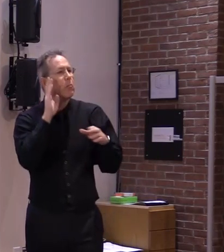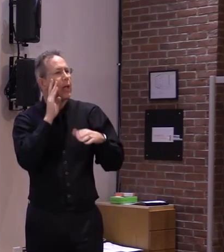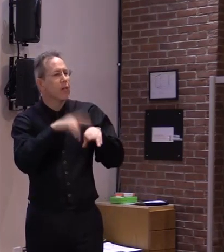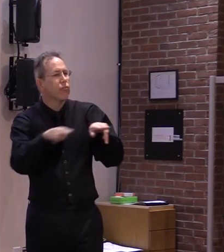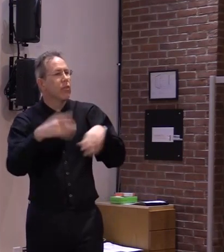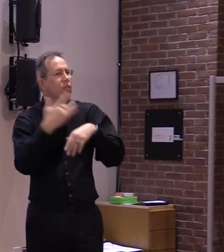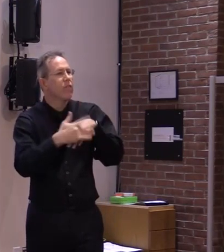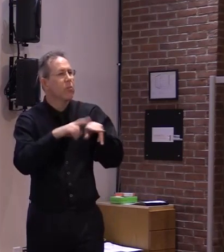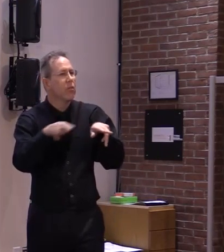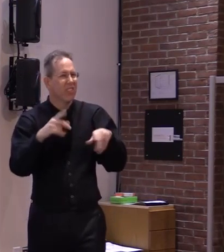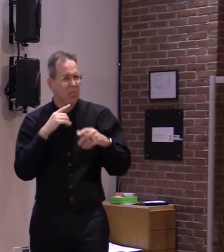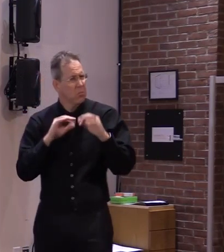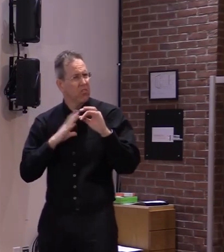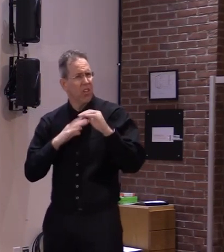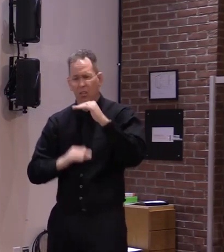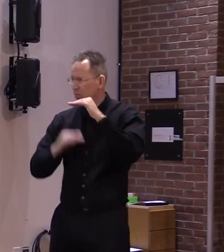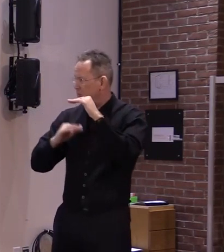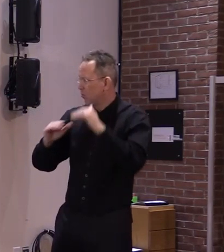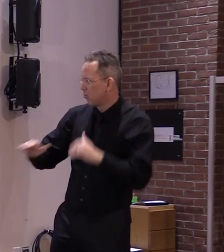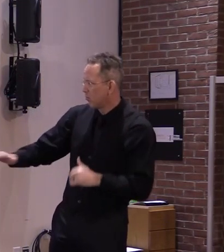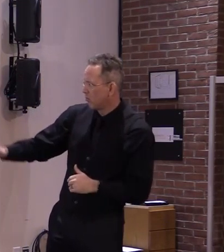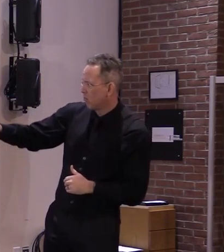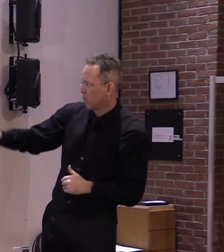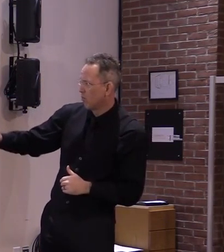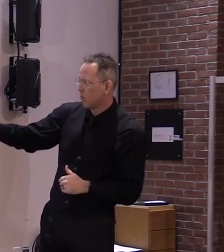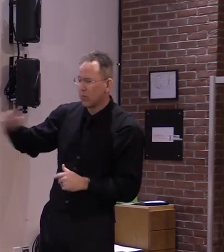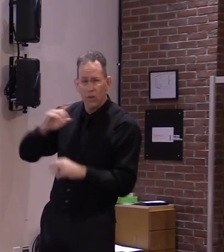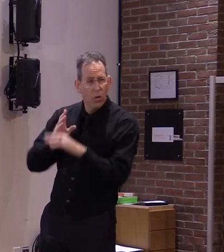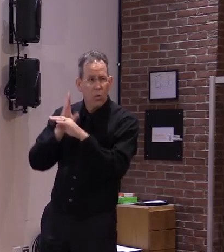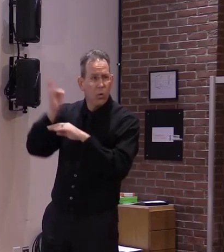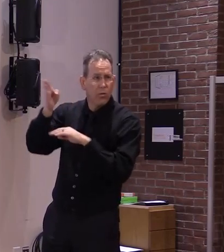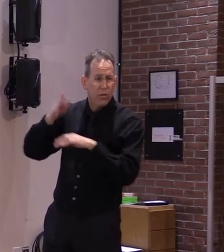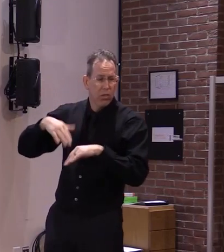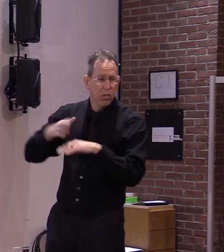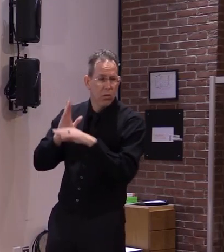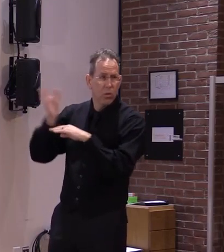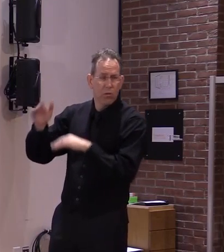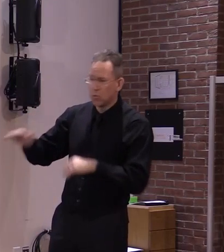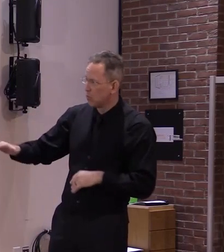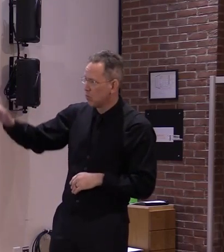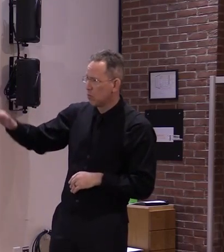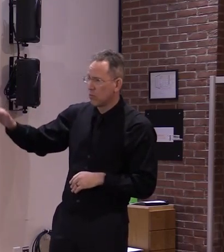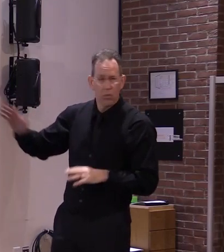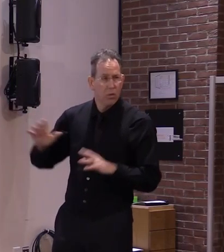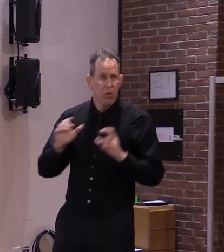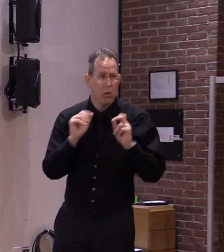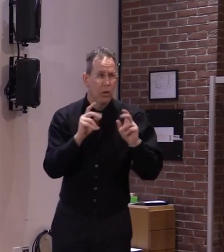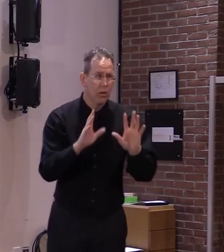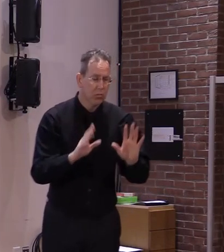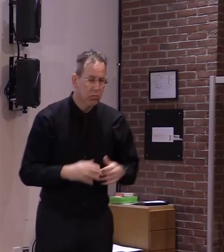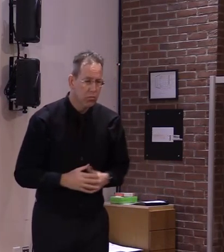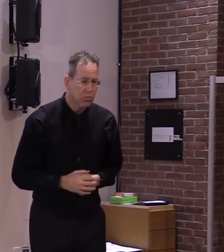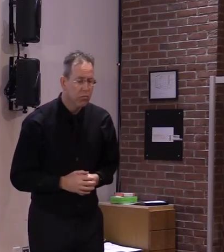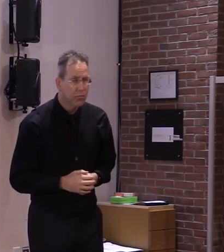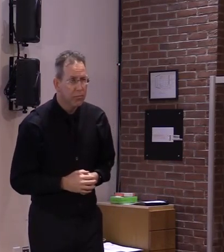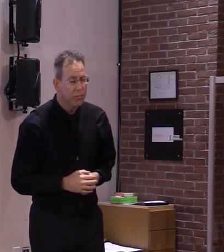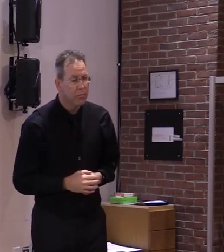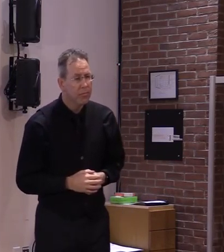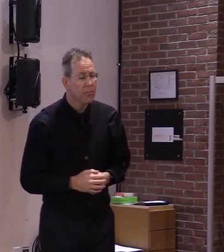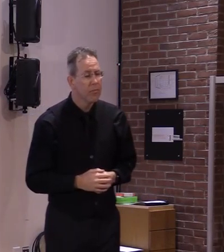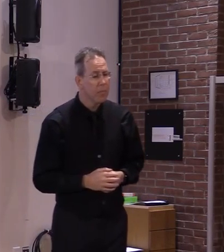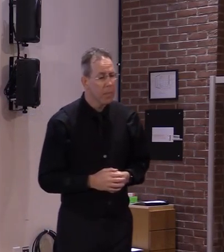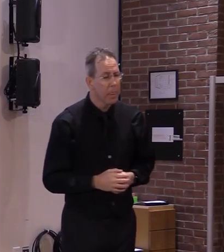sufficient resources to treat all Vermonters who would need hospital resources in the weeks ahead. Turning to the